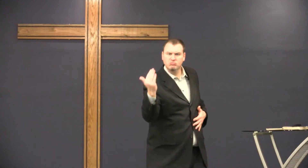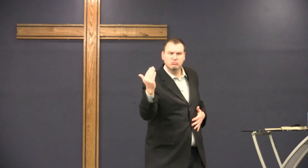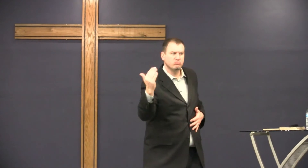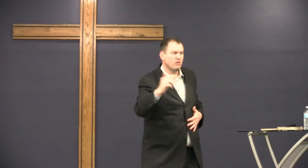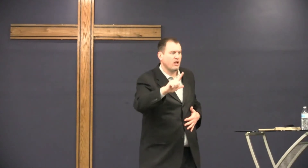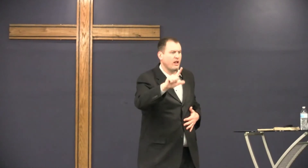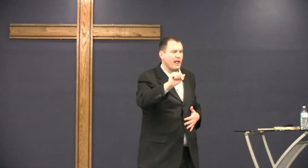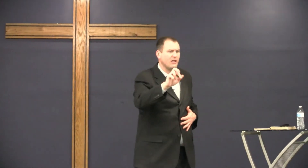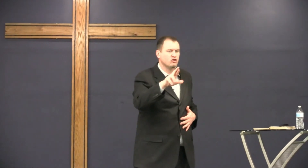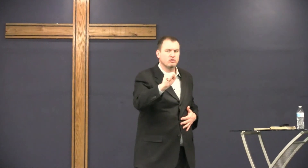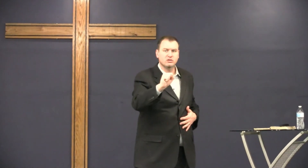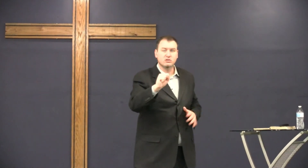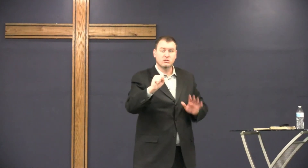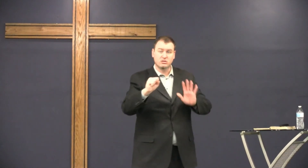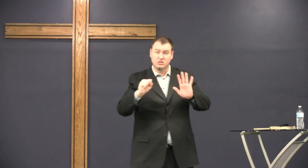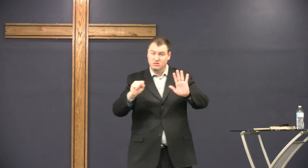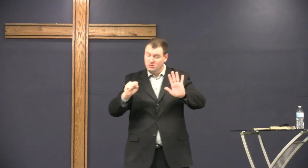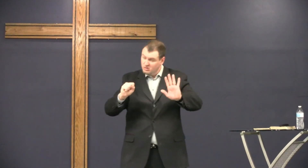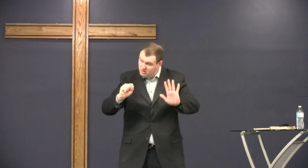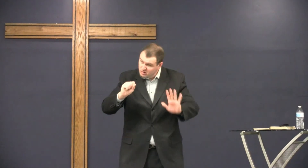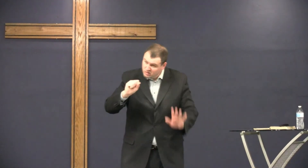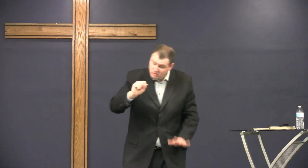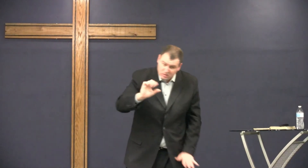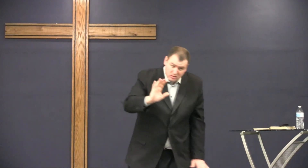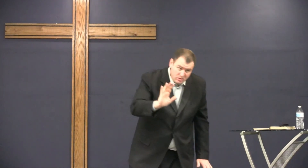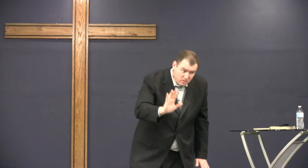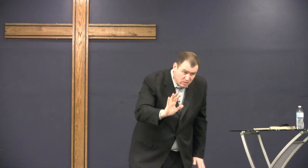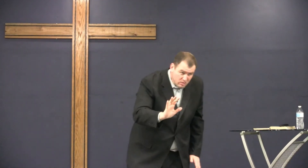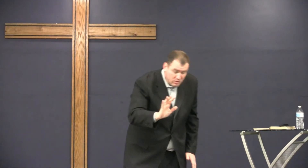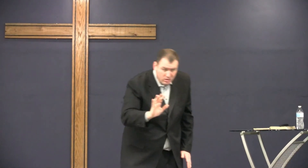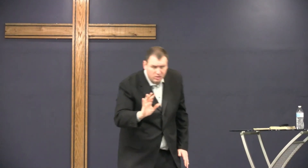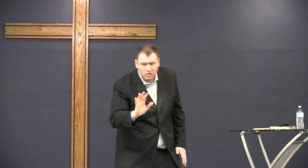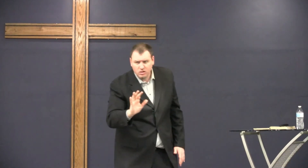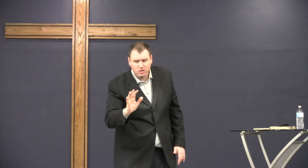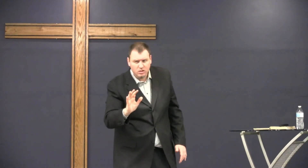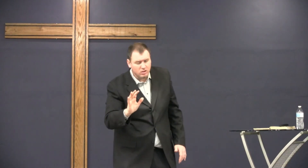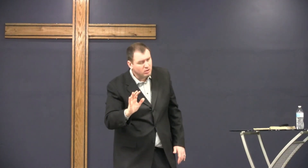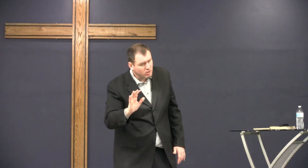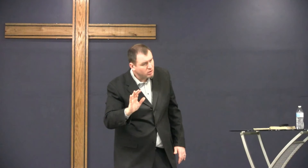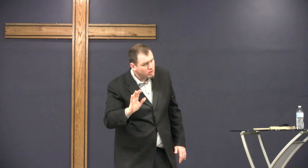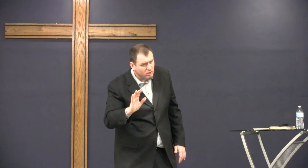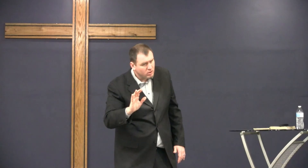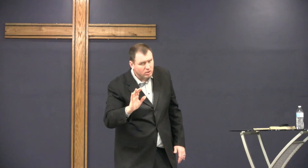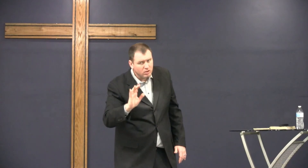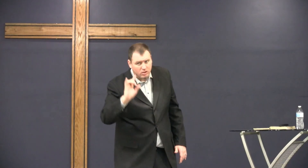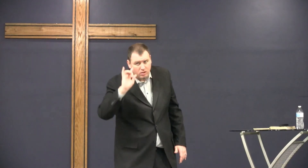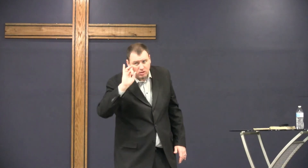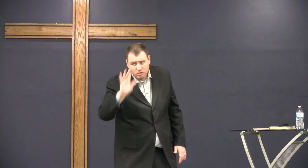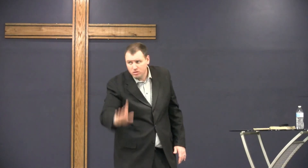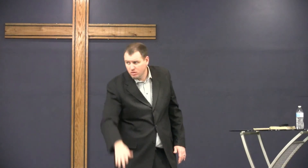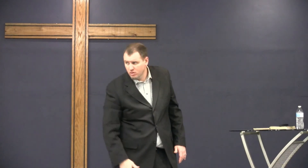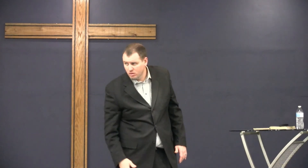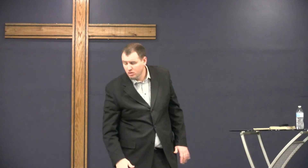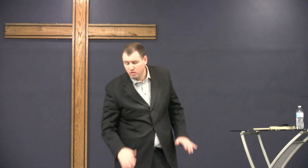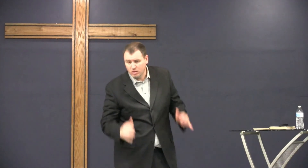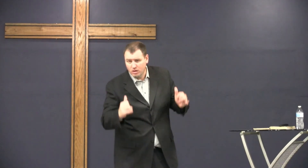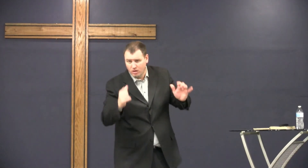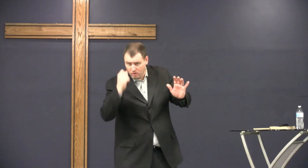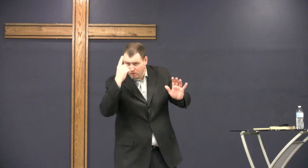Jesus had just raised Lazarus from the dead. Now,